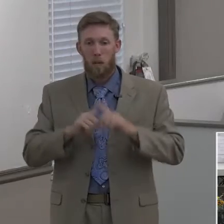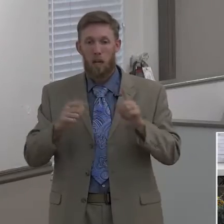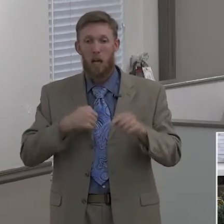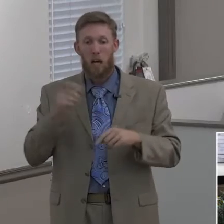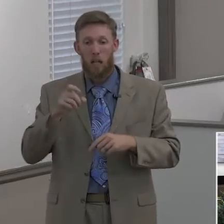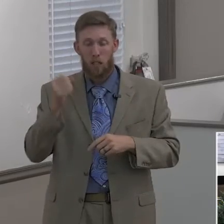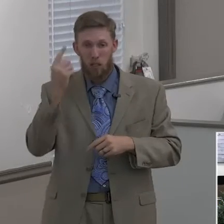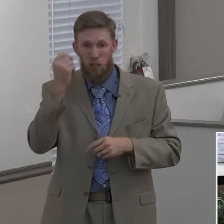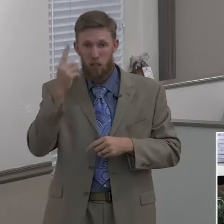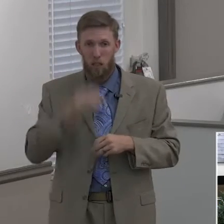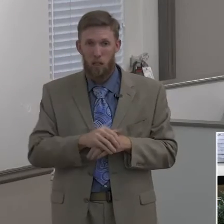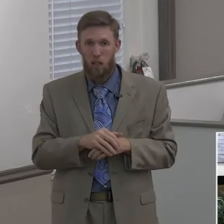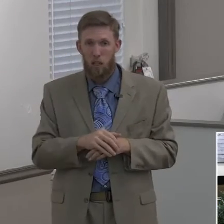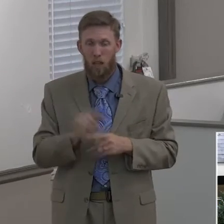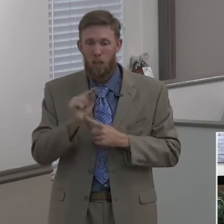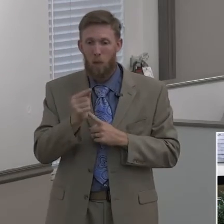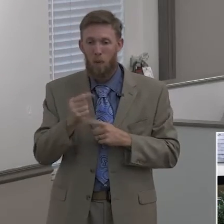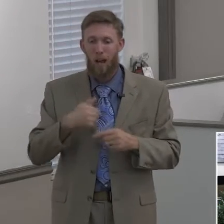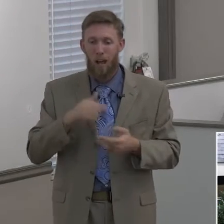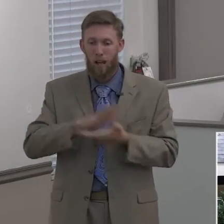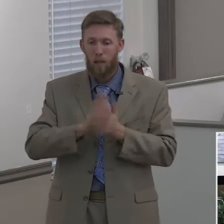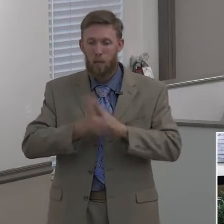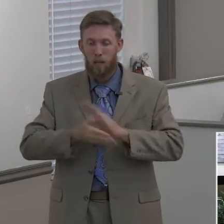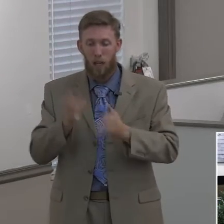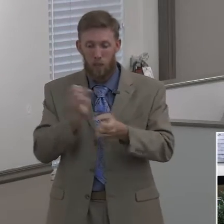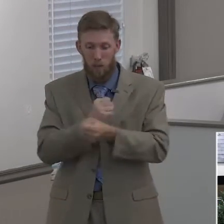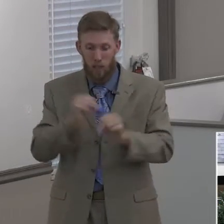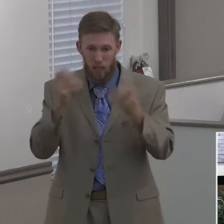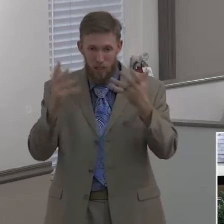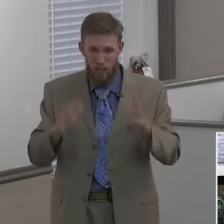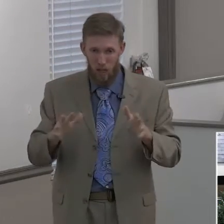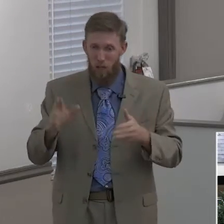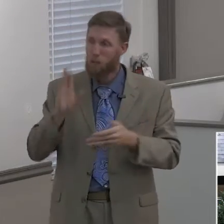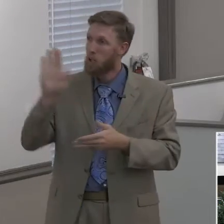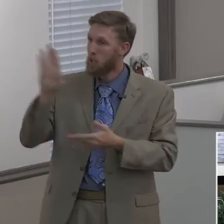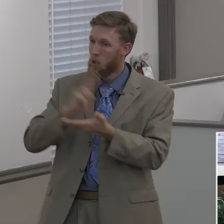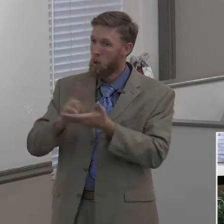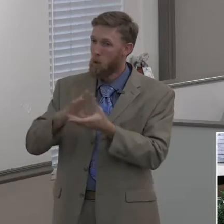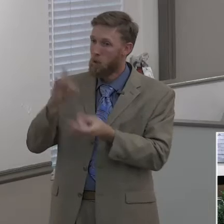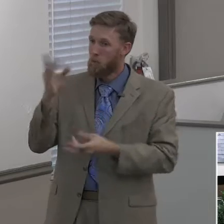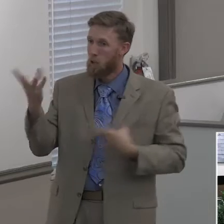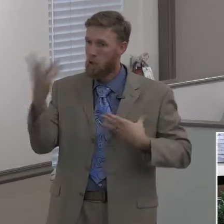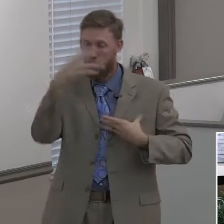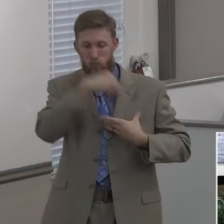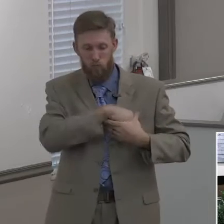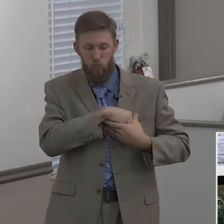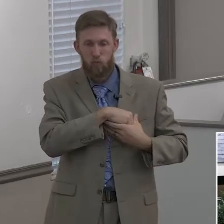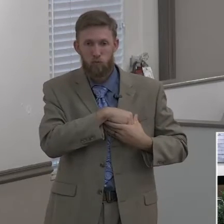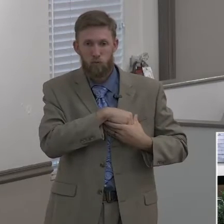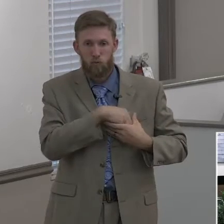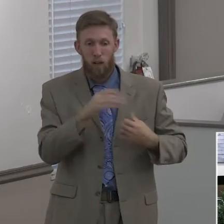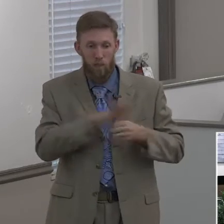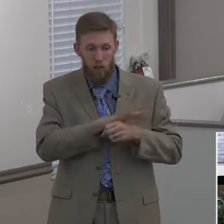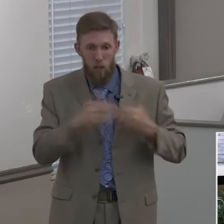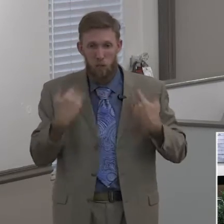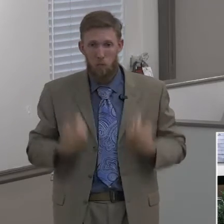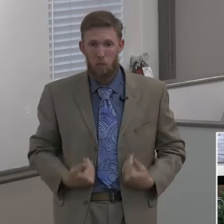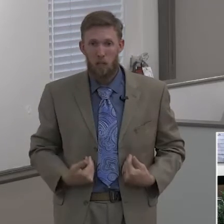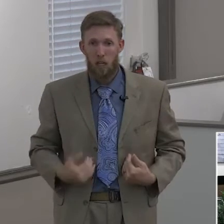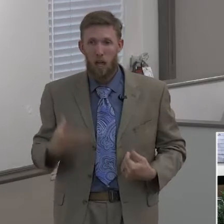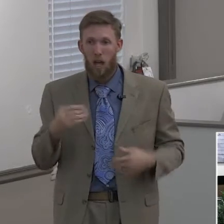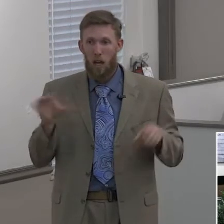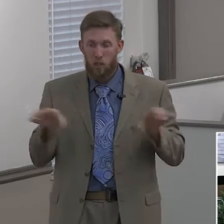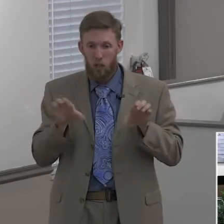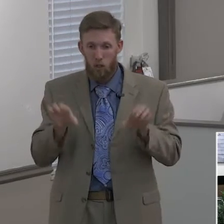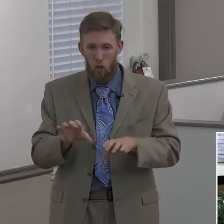But I do have to understand, the moment I got saved, the Holy Spirit came to indwell me, and He came to fill me. He came to do